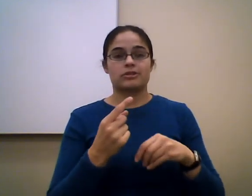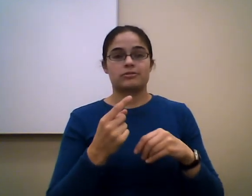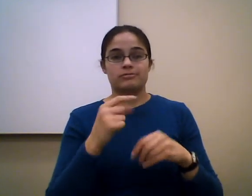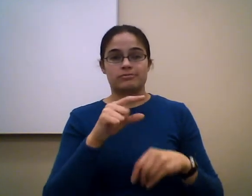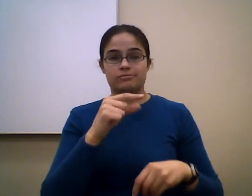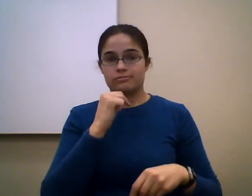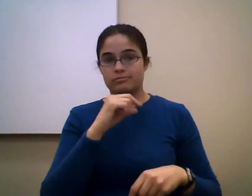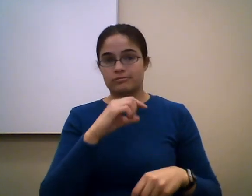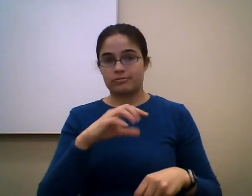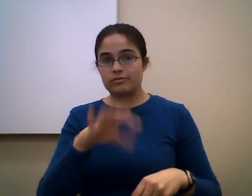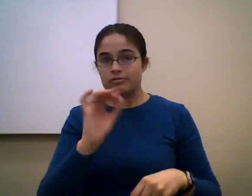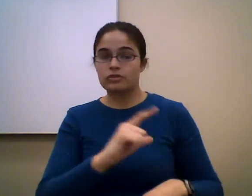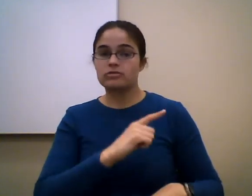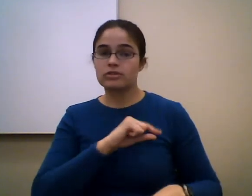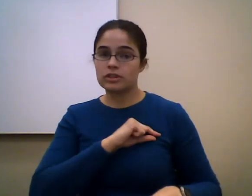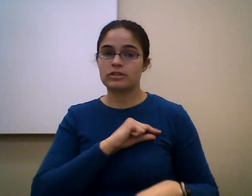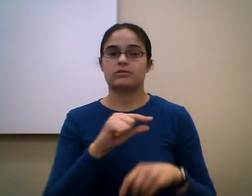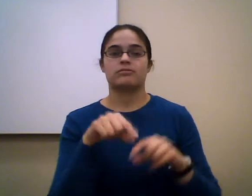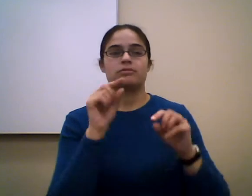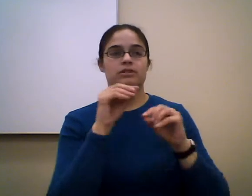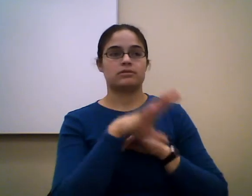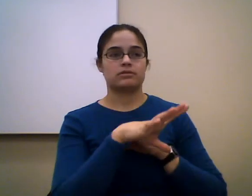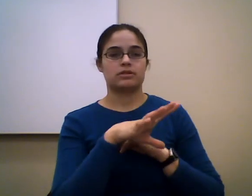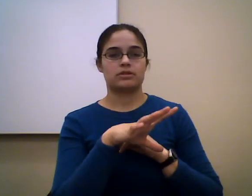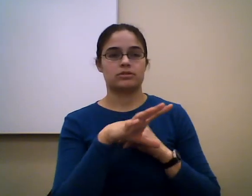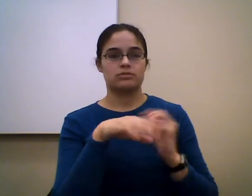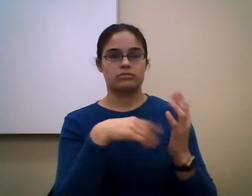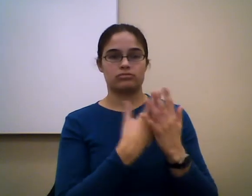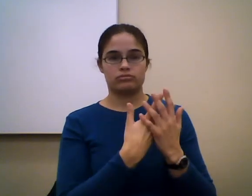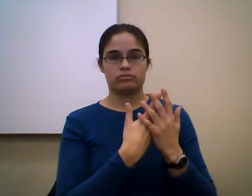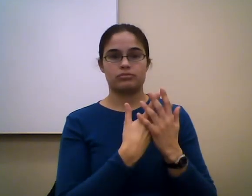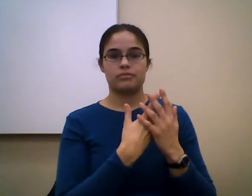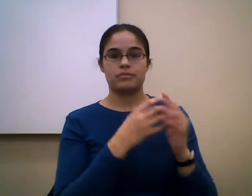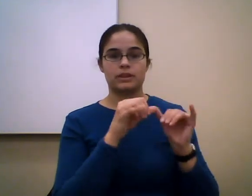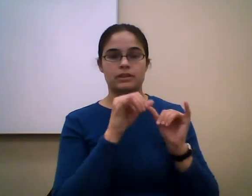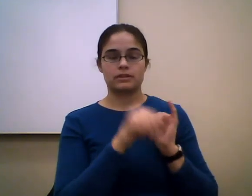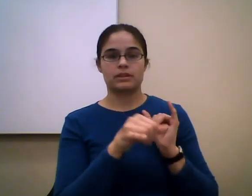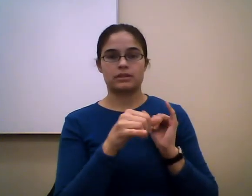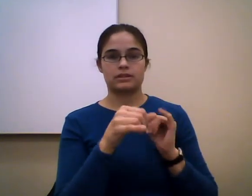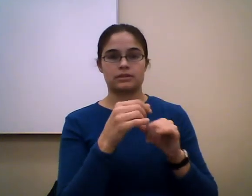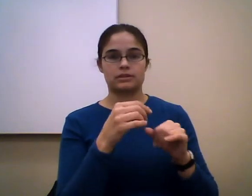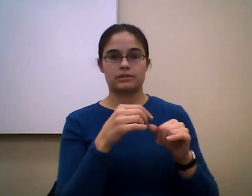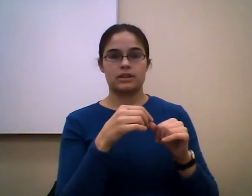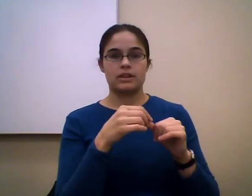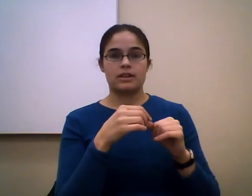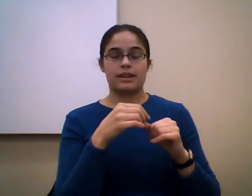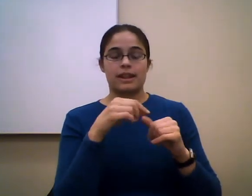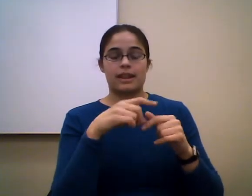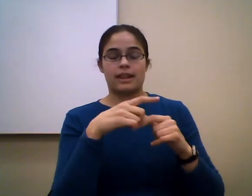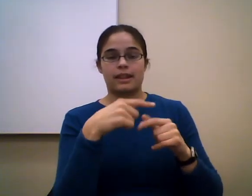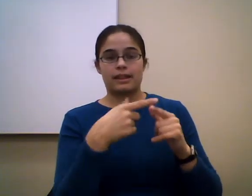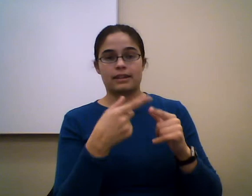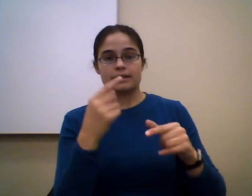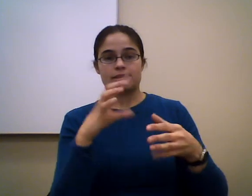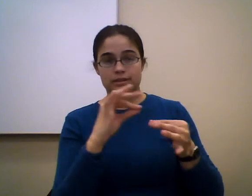sentencing is set. At that time, the defendant is sentenced, and